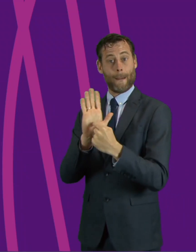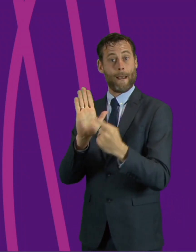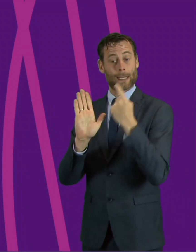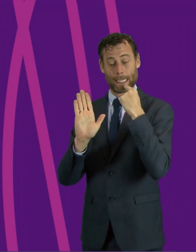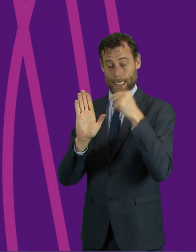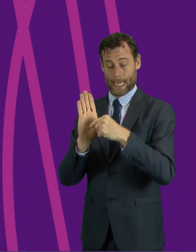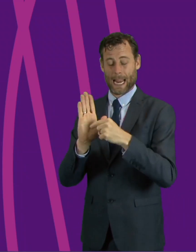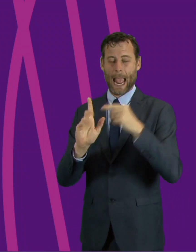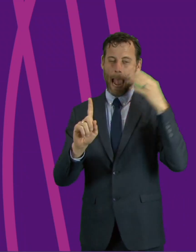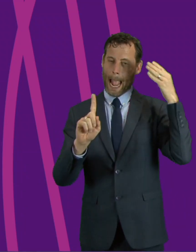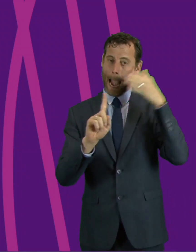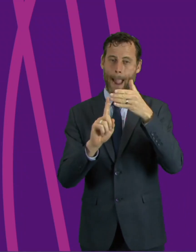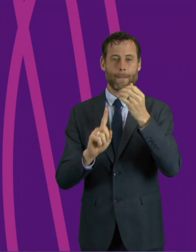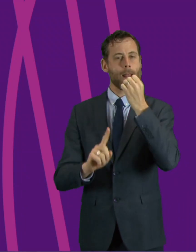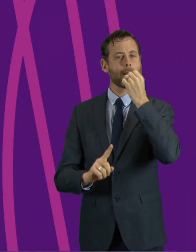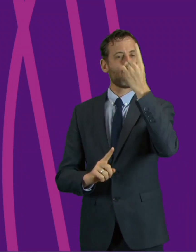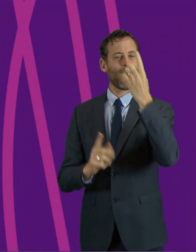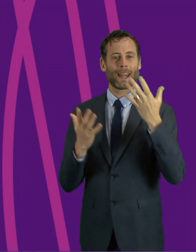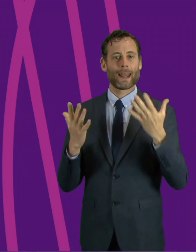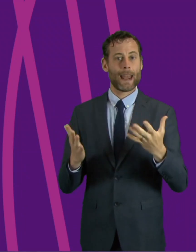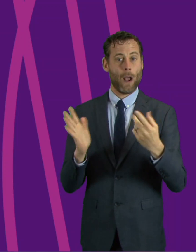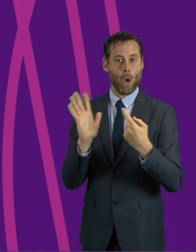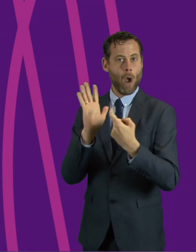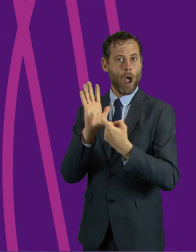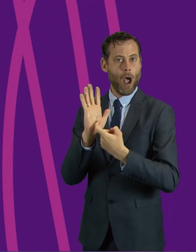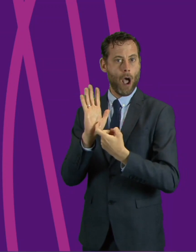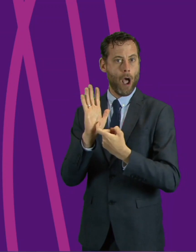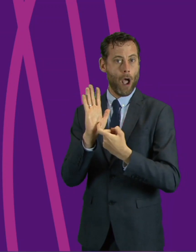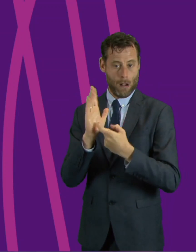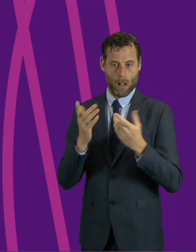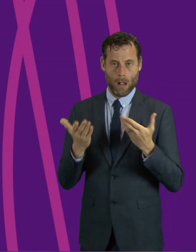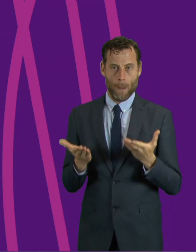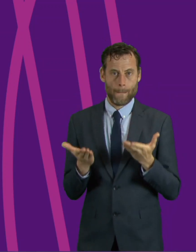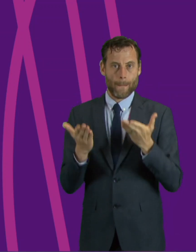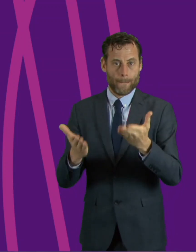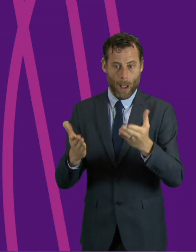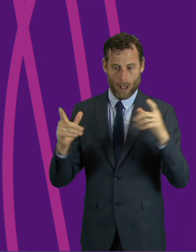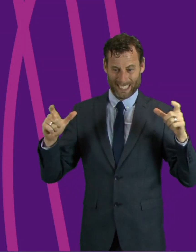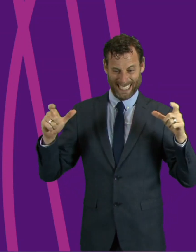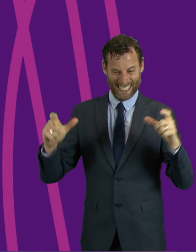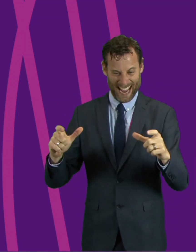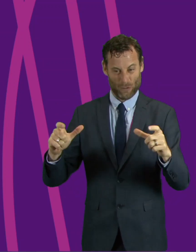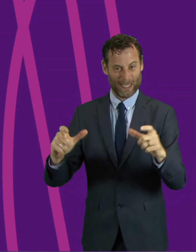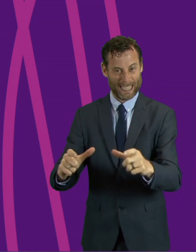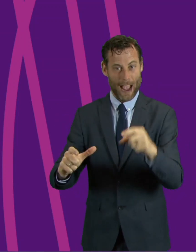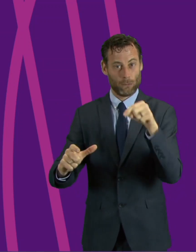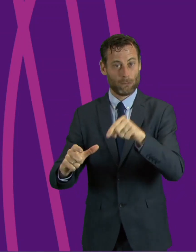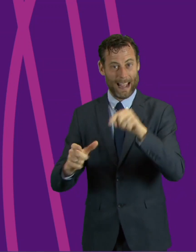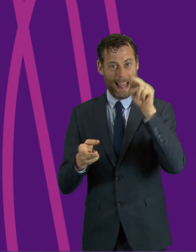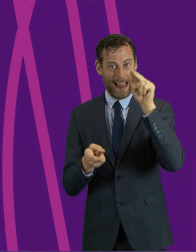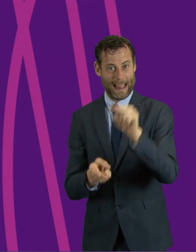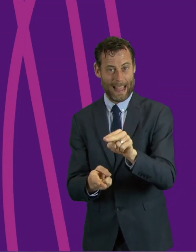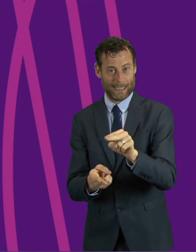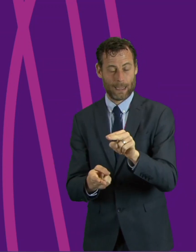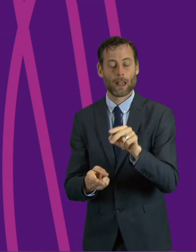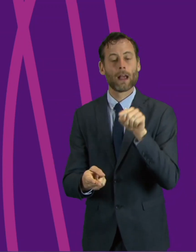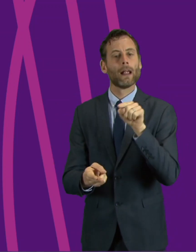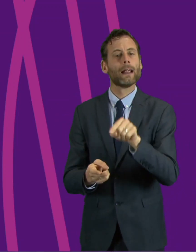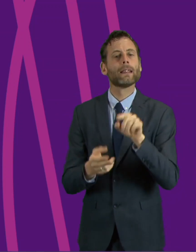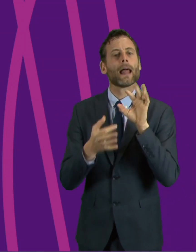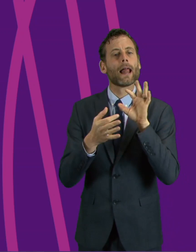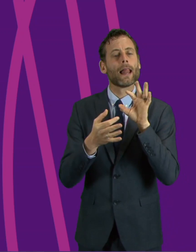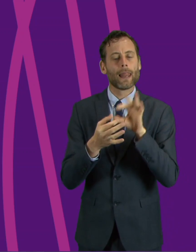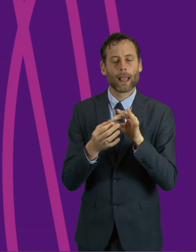priority. And that relies, as we go forward, on testing and tracing. However, testing numbers are still falling